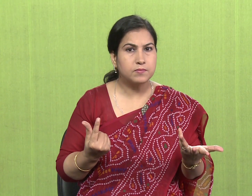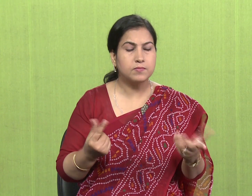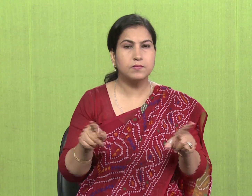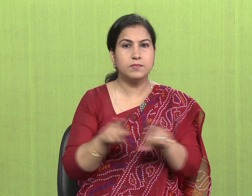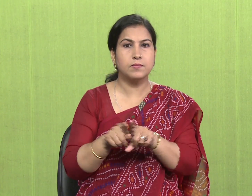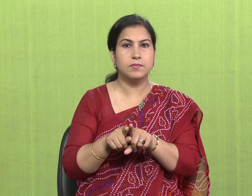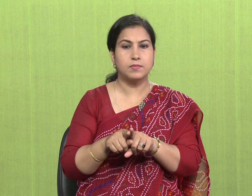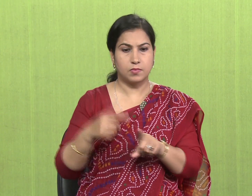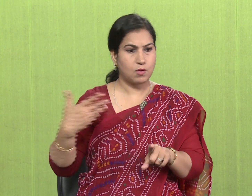of health